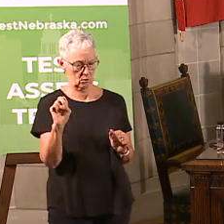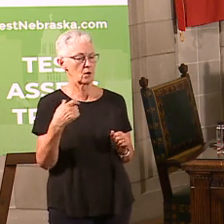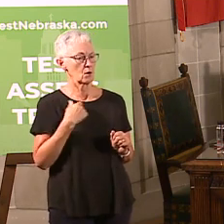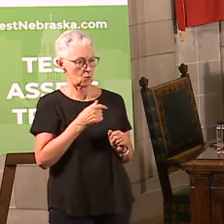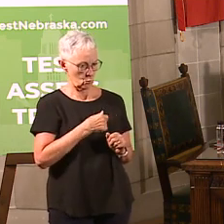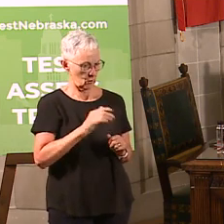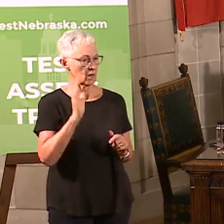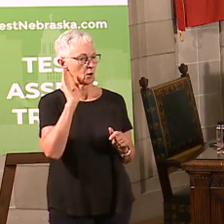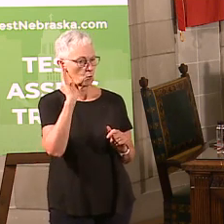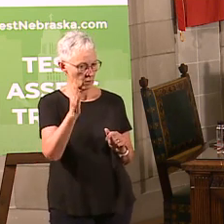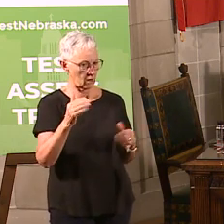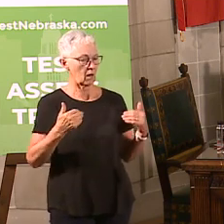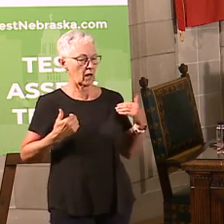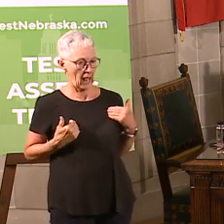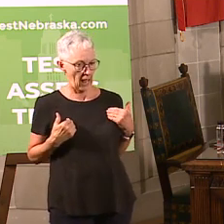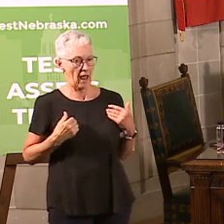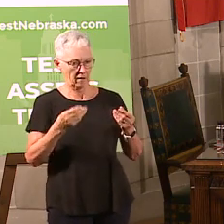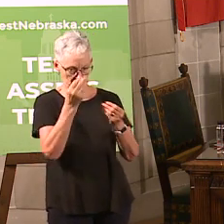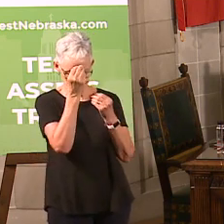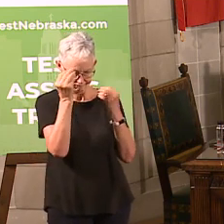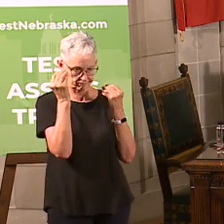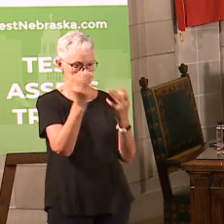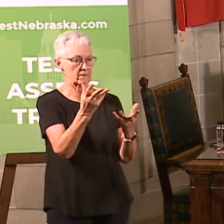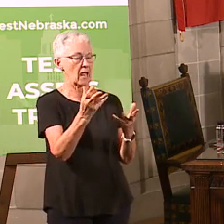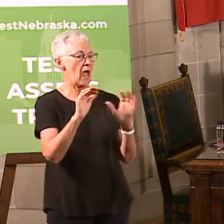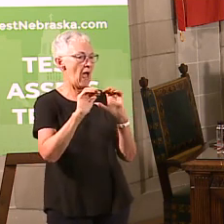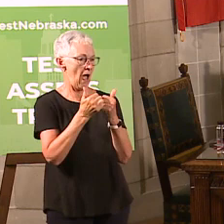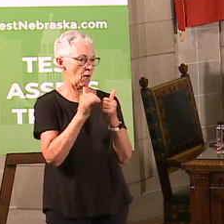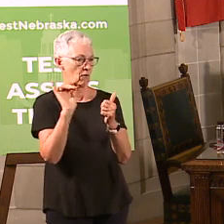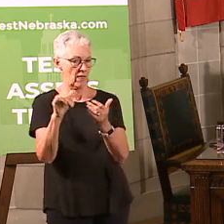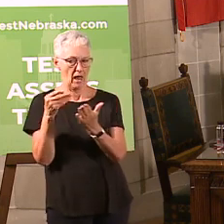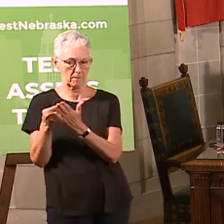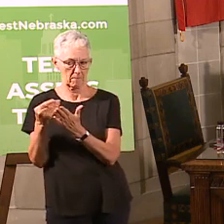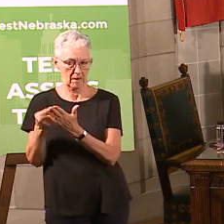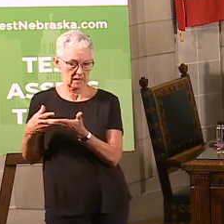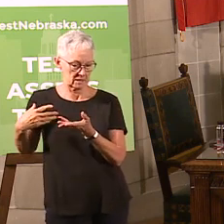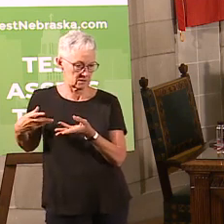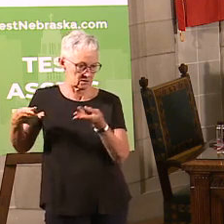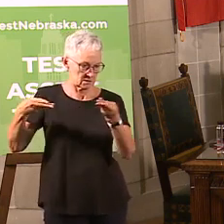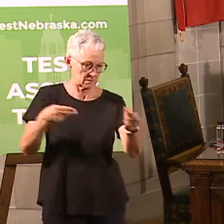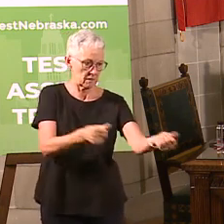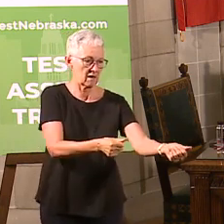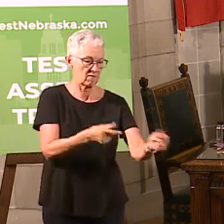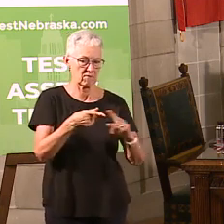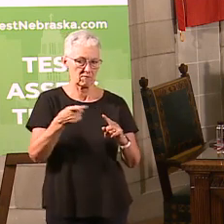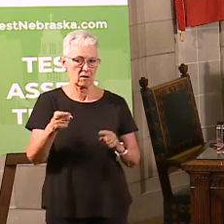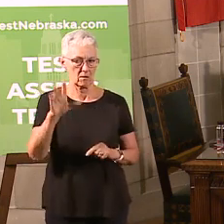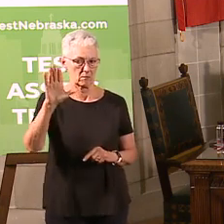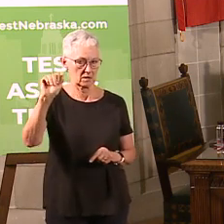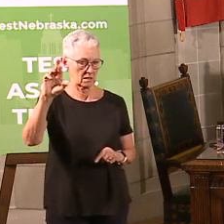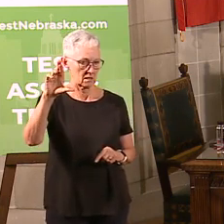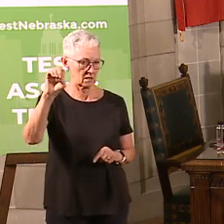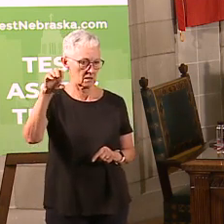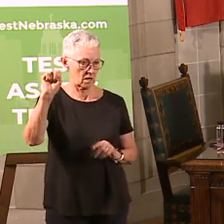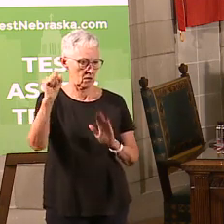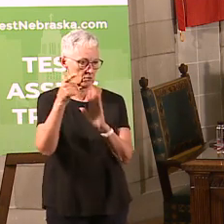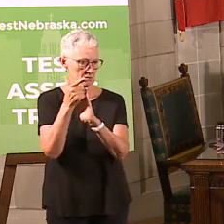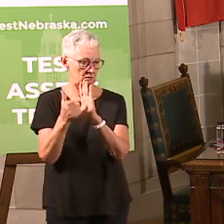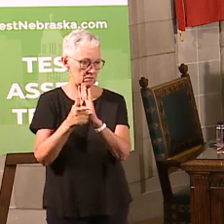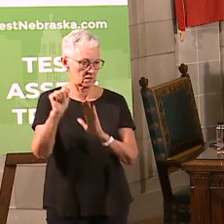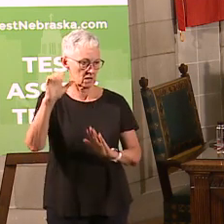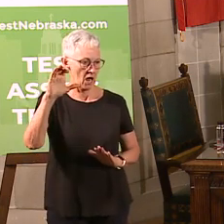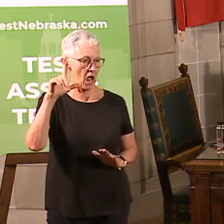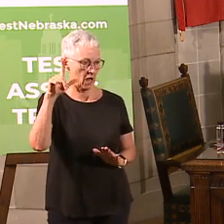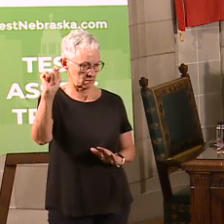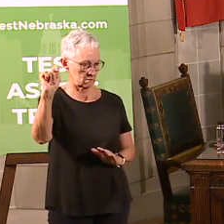that money is being distributed and so forth. We will have a website out there so the public can be able to see all that with regard to all that information. And stay